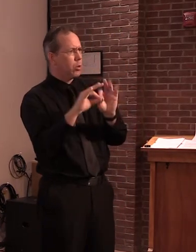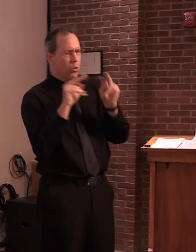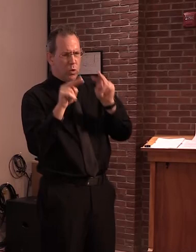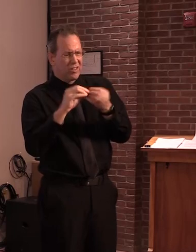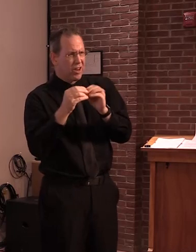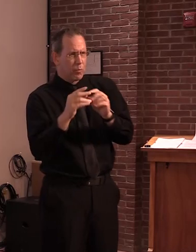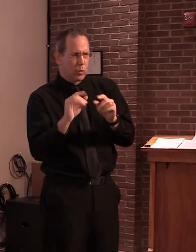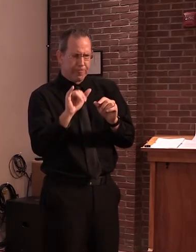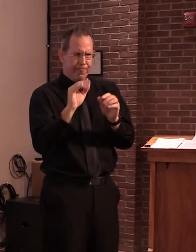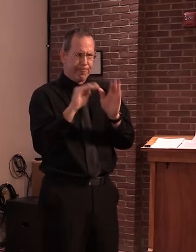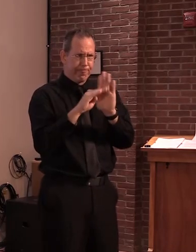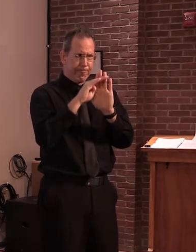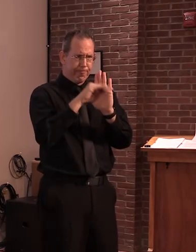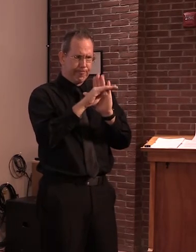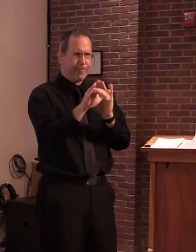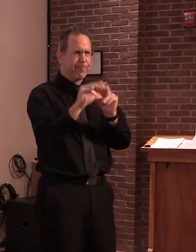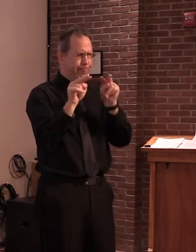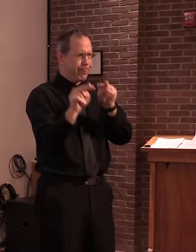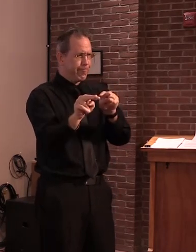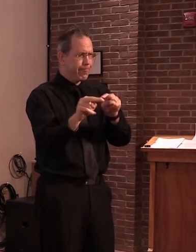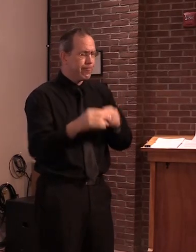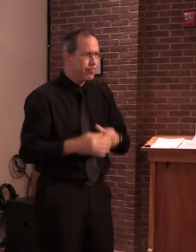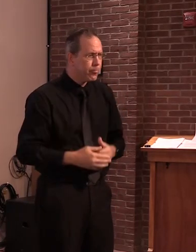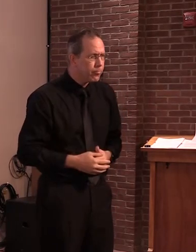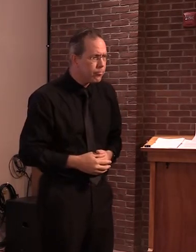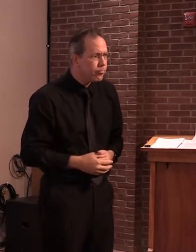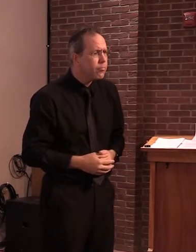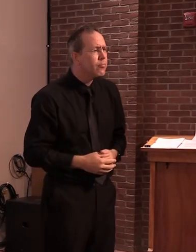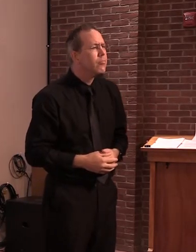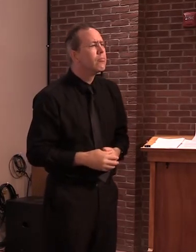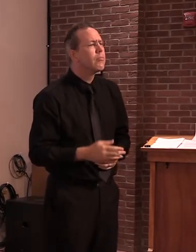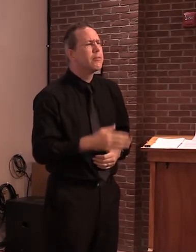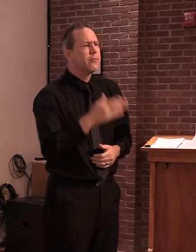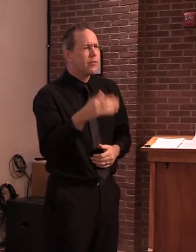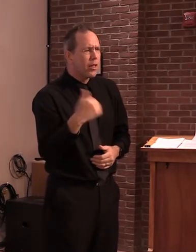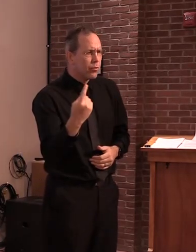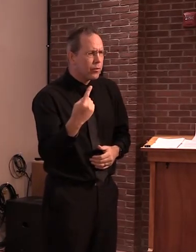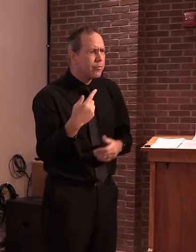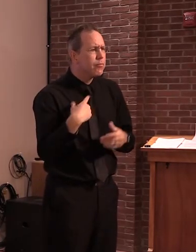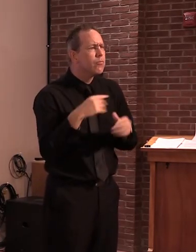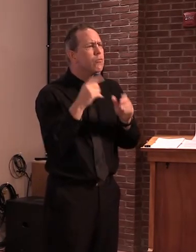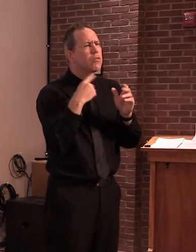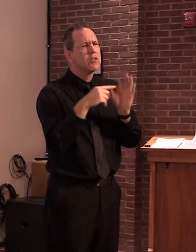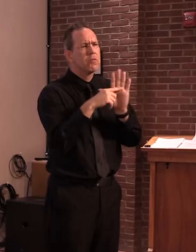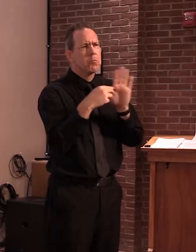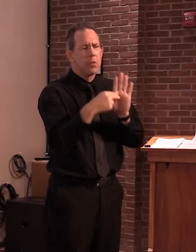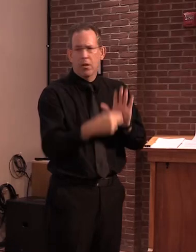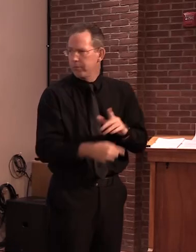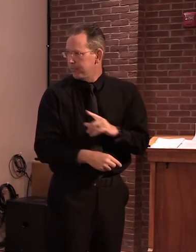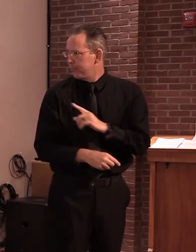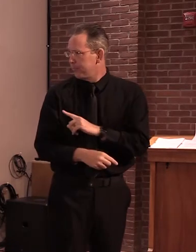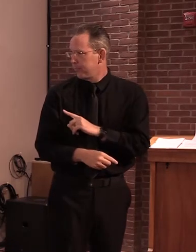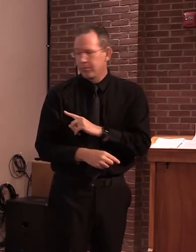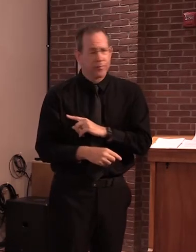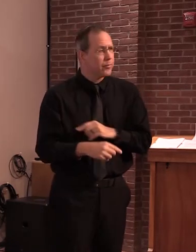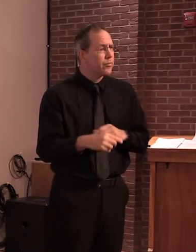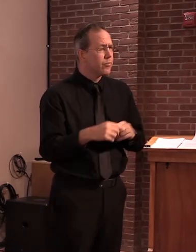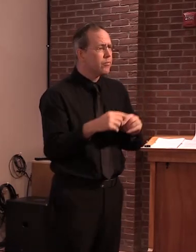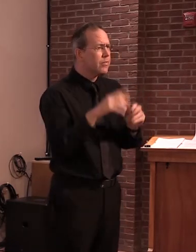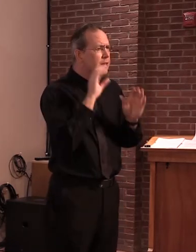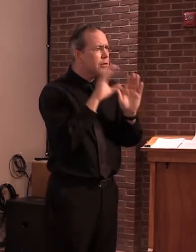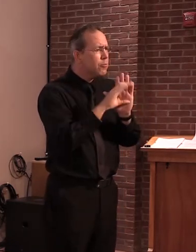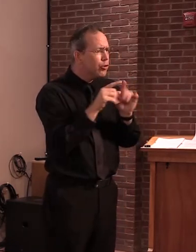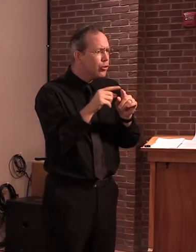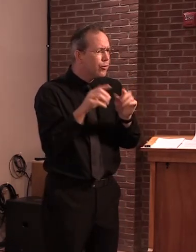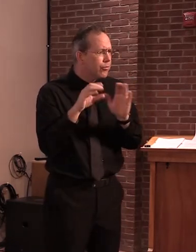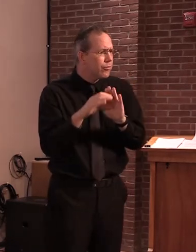come. Turning to a few of the models that we work with, as we presented last week, the IHME model indicated that certain